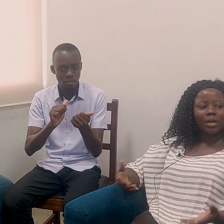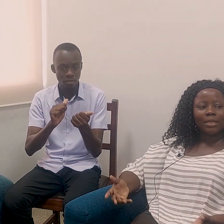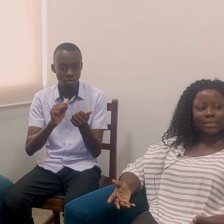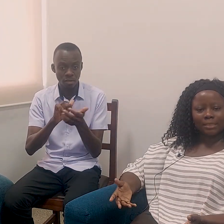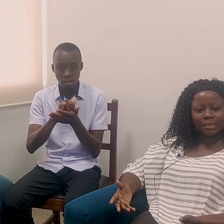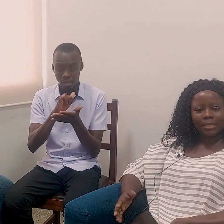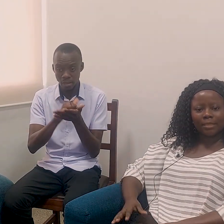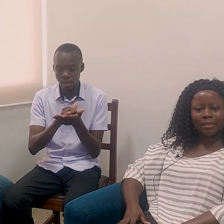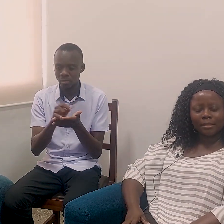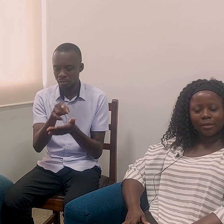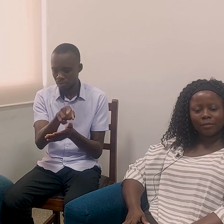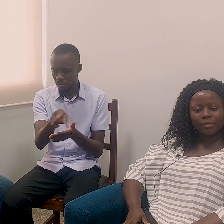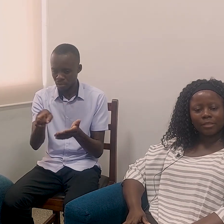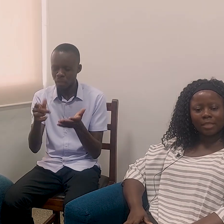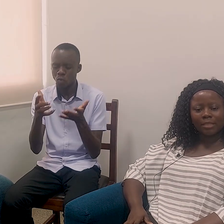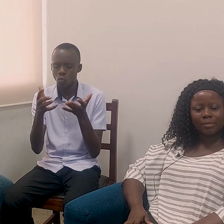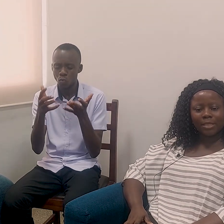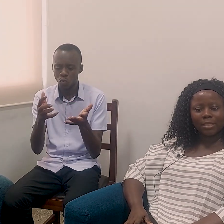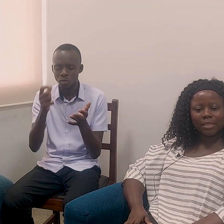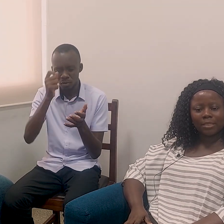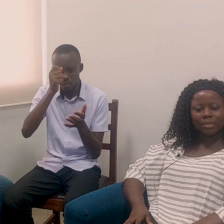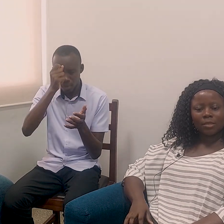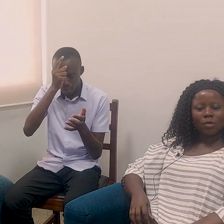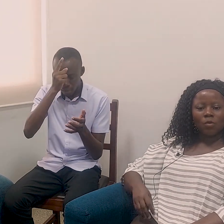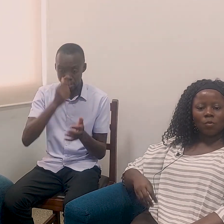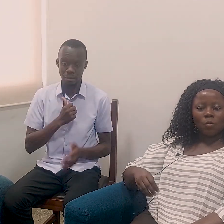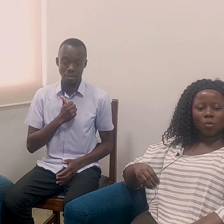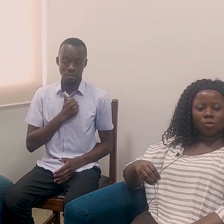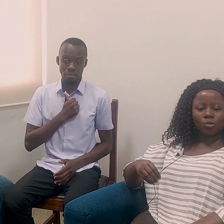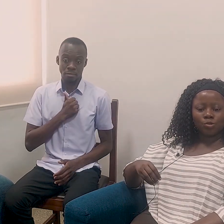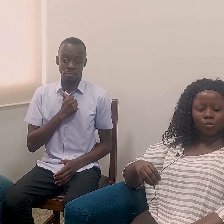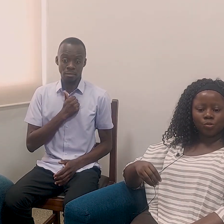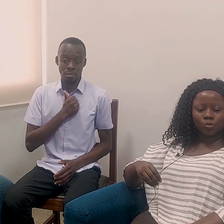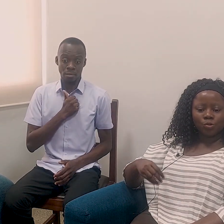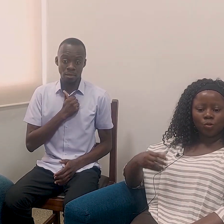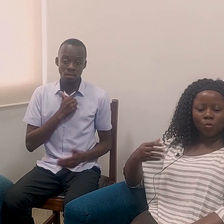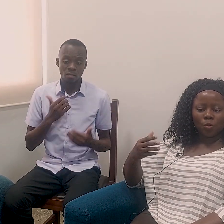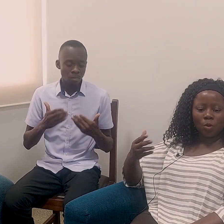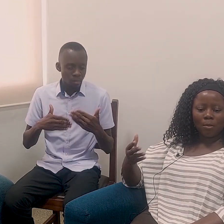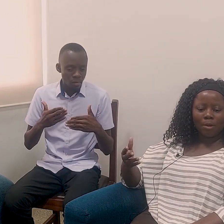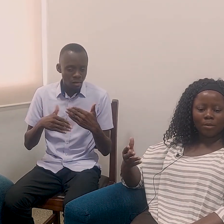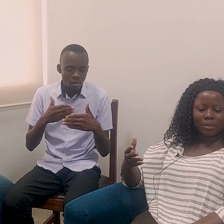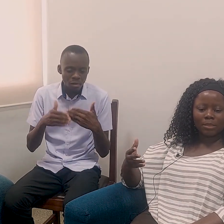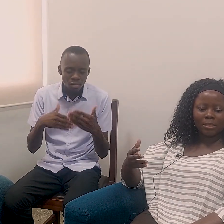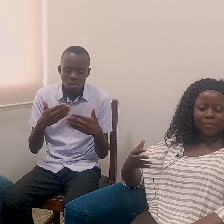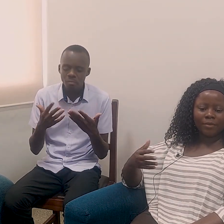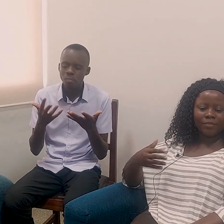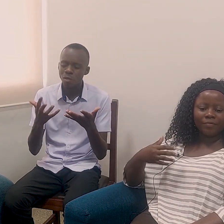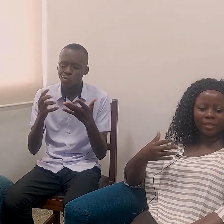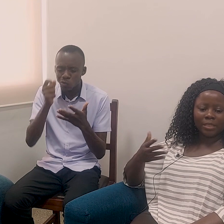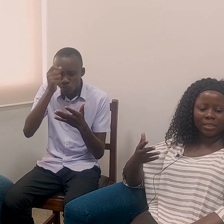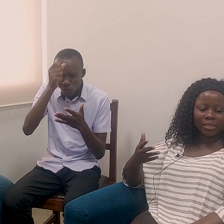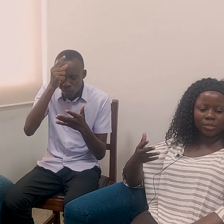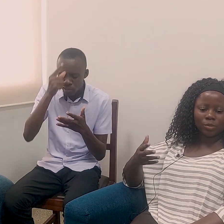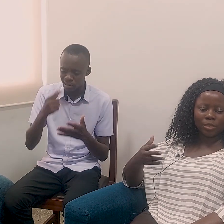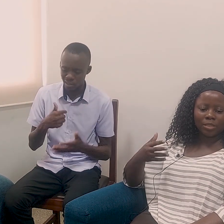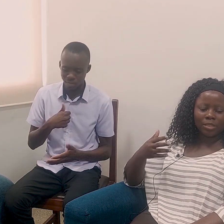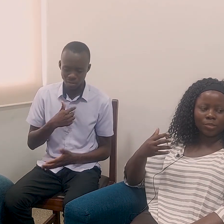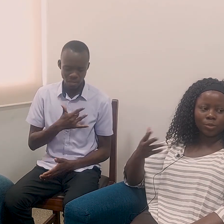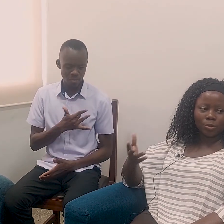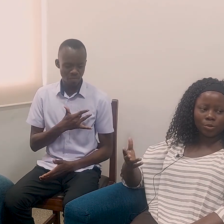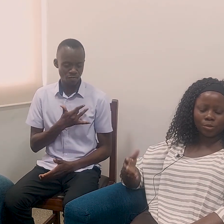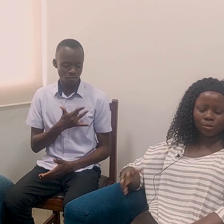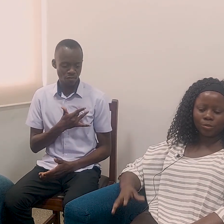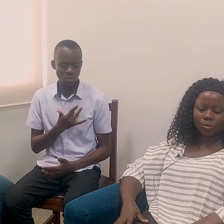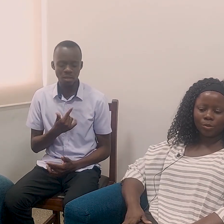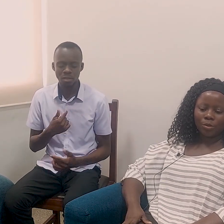quest to understand ourselves that makes us want to know more about the very feelings or the things